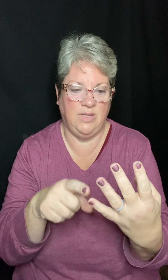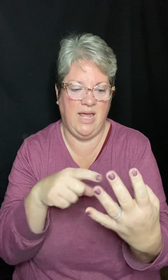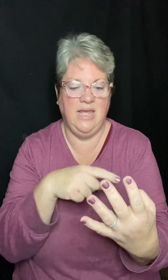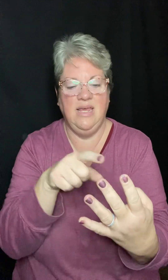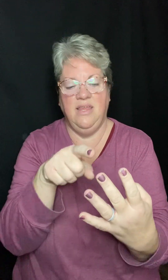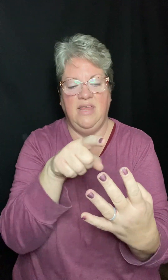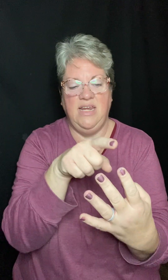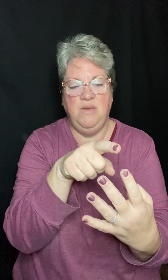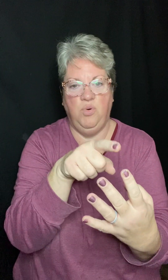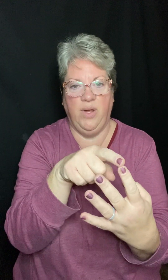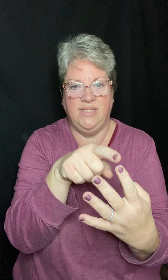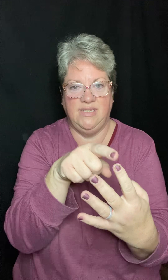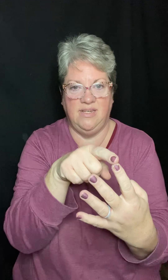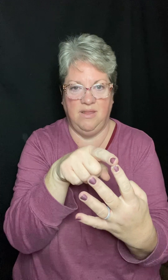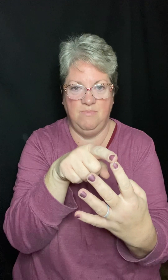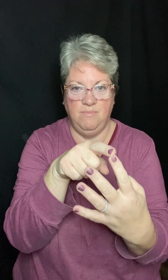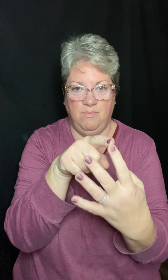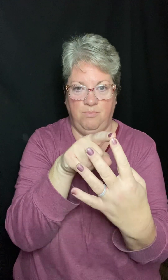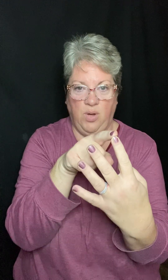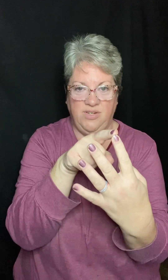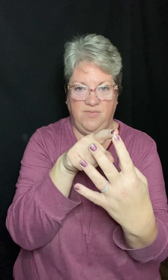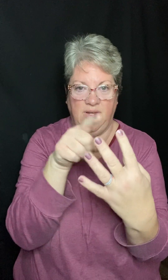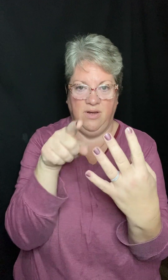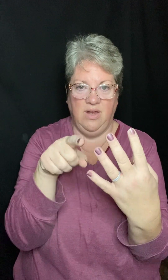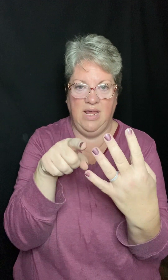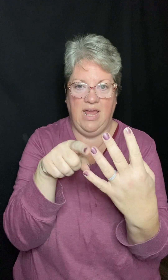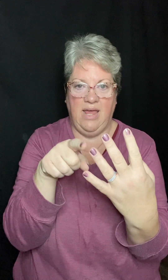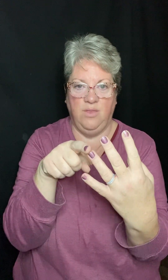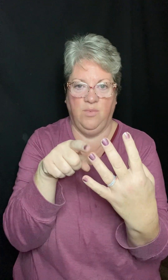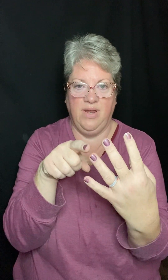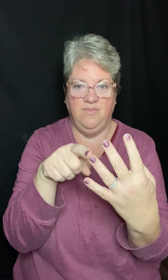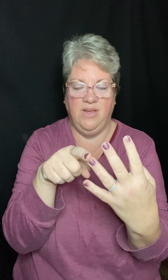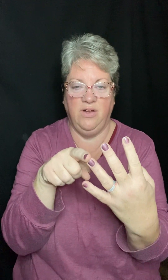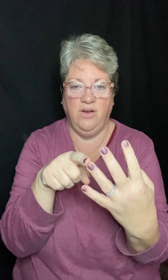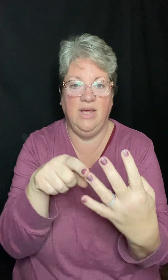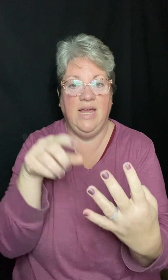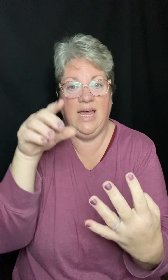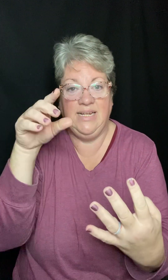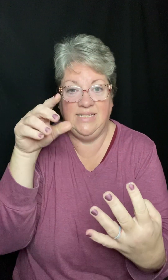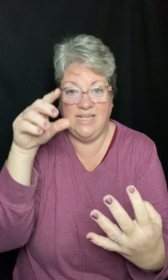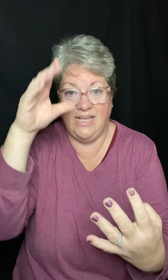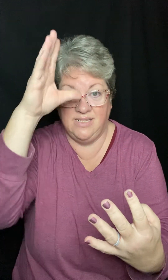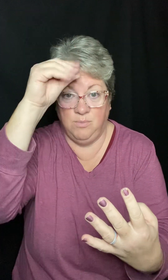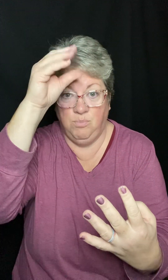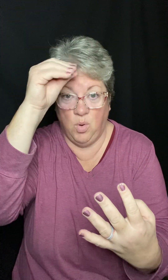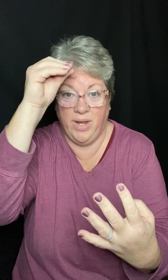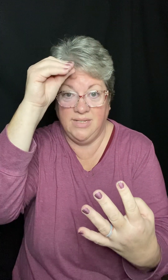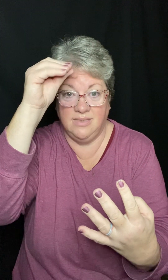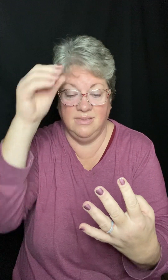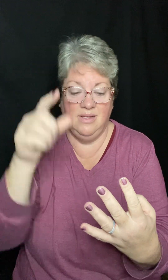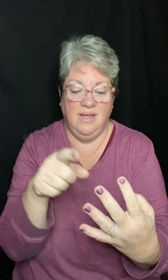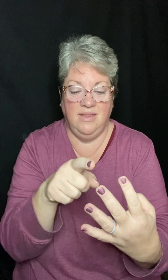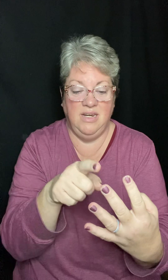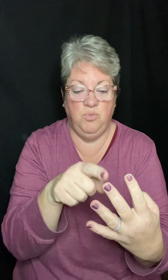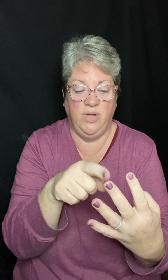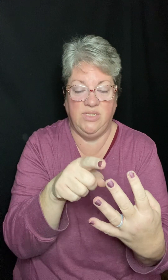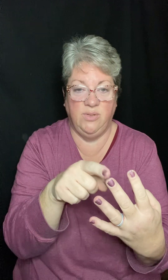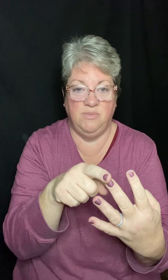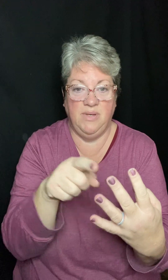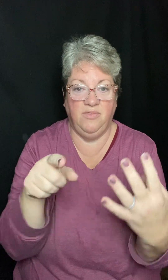Okay. Then he points to the pointer finger and the ring finger, and he says boys. Then he points to his middle